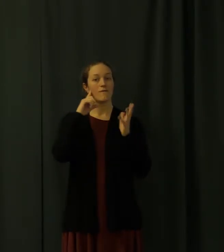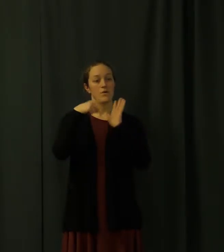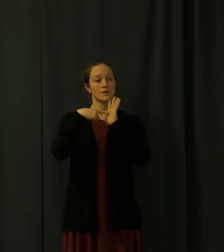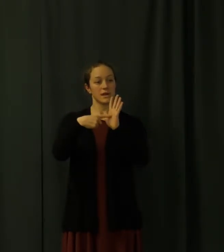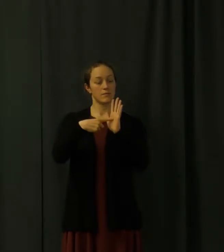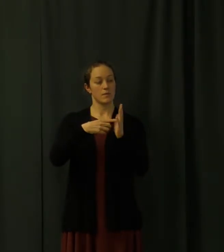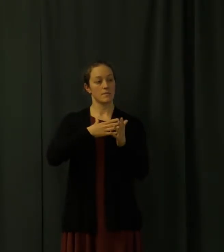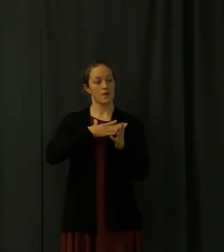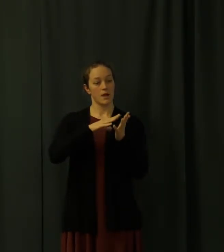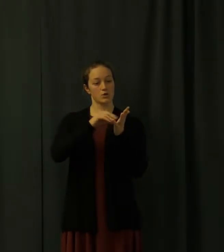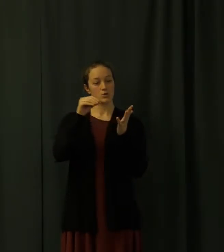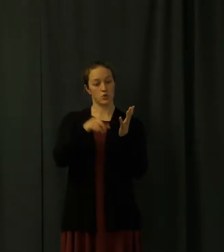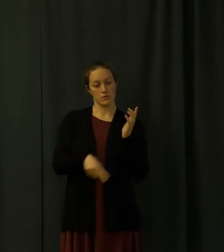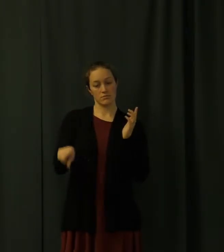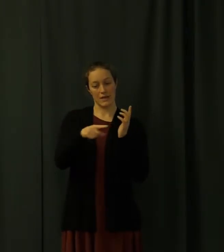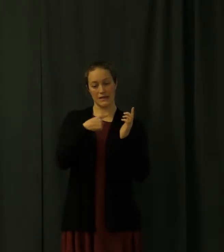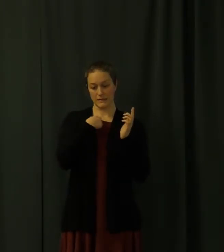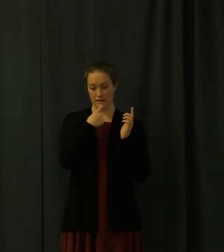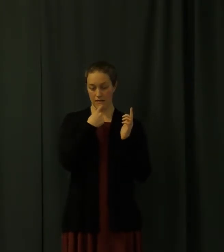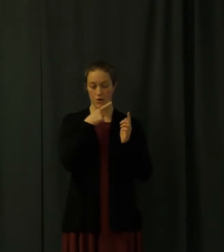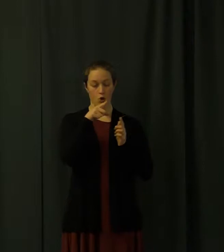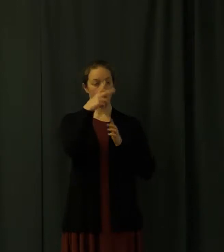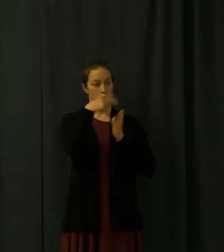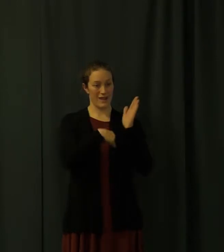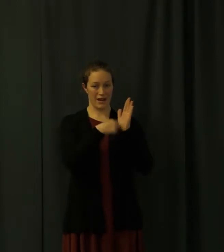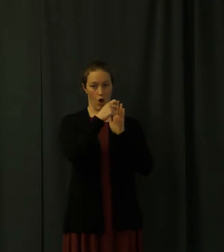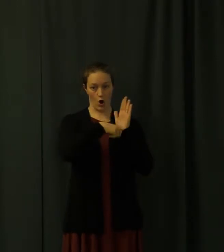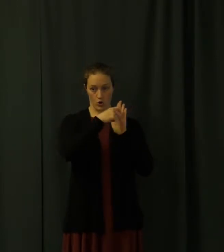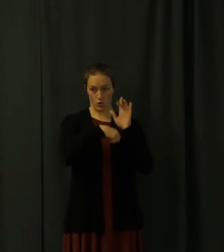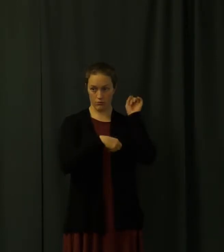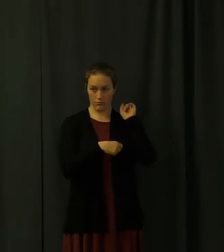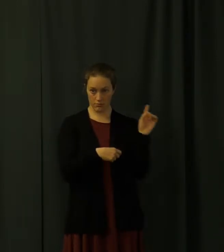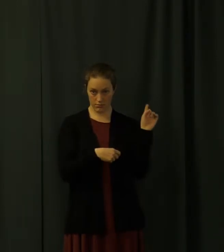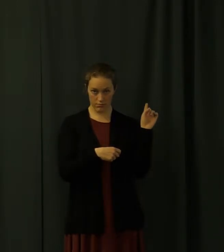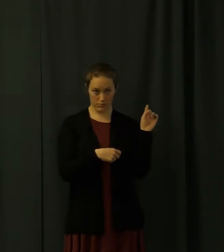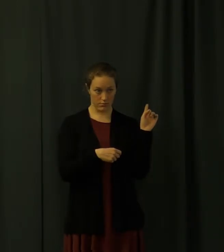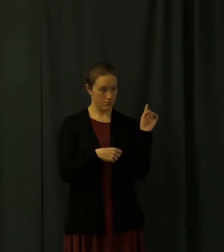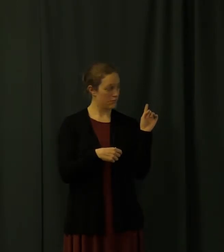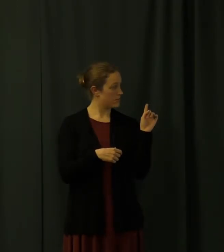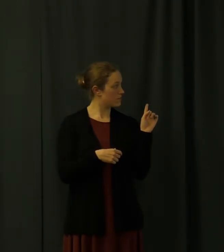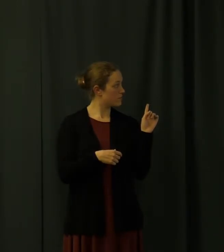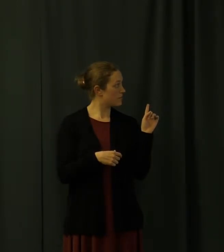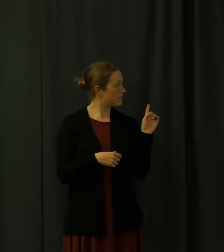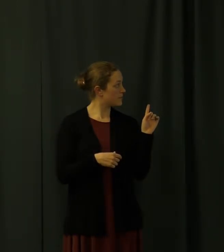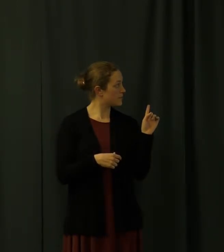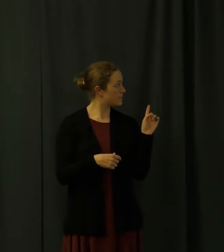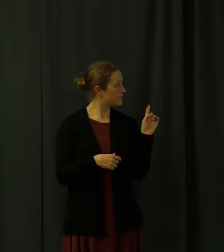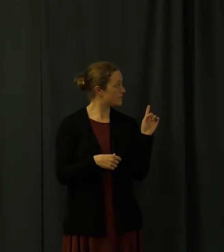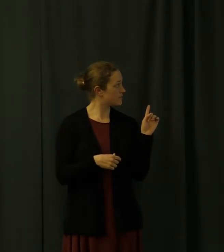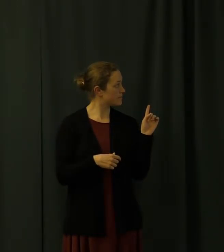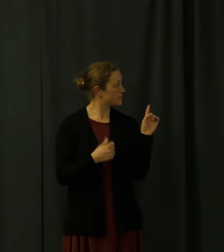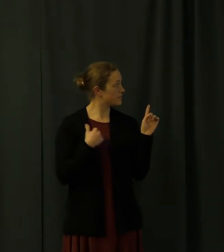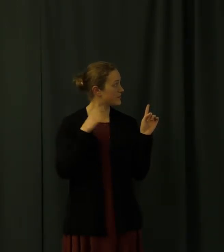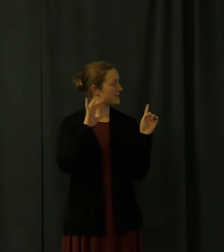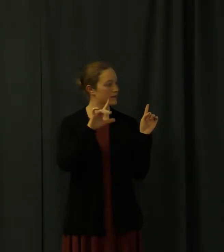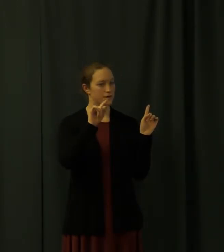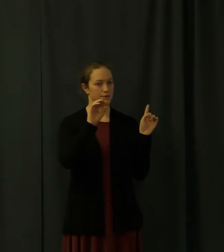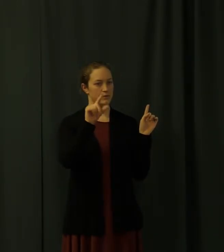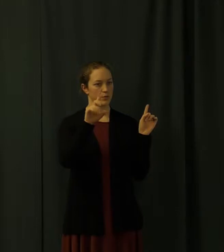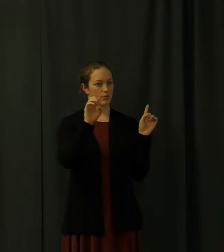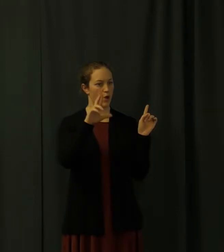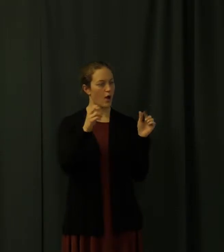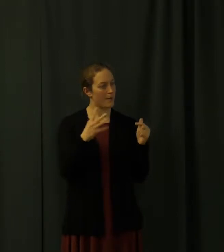my students, I want you to read this article. Here's my toolbar. I just hit it and it popped up. How many toolbars does one